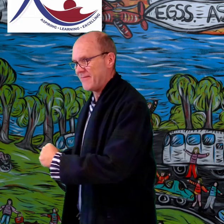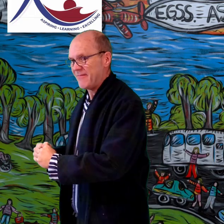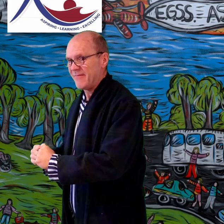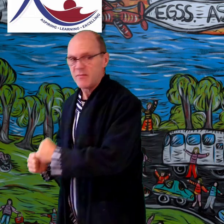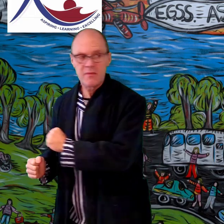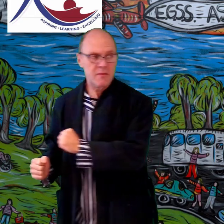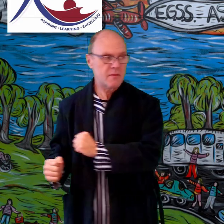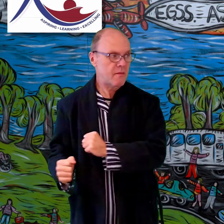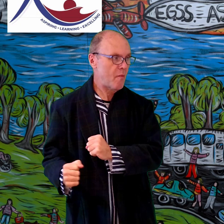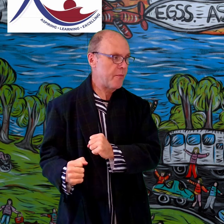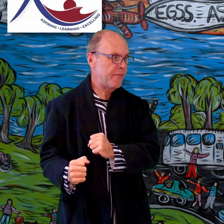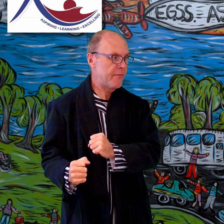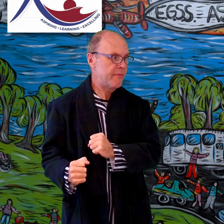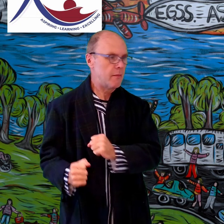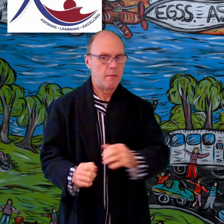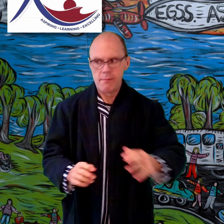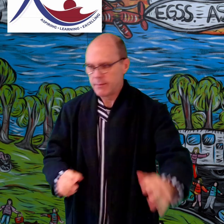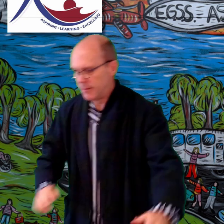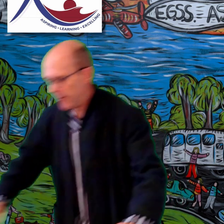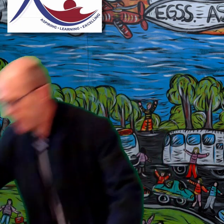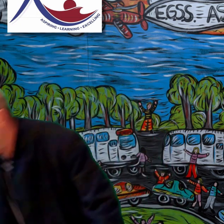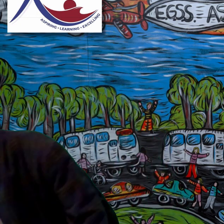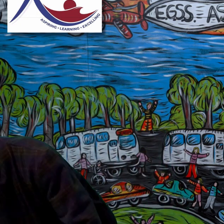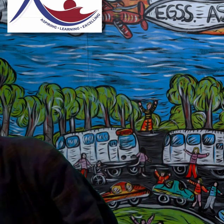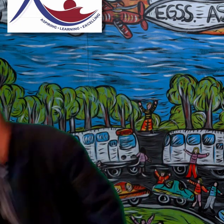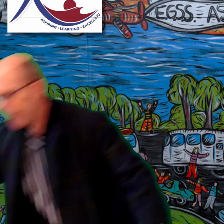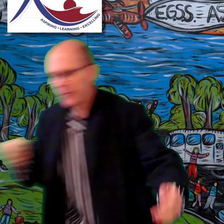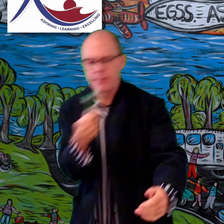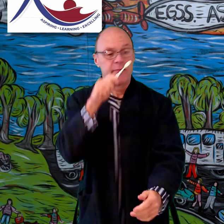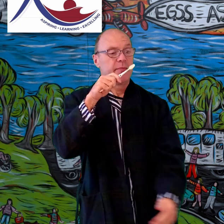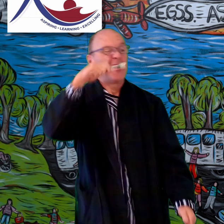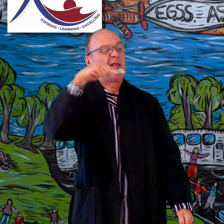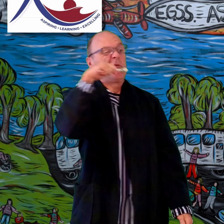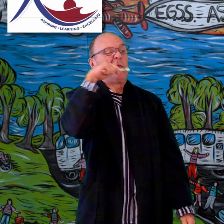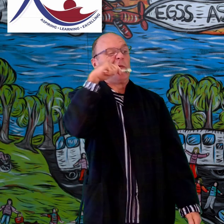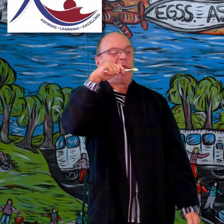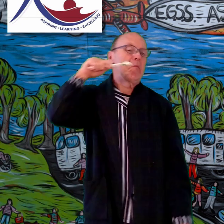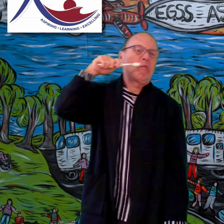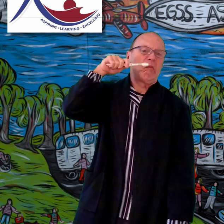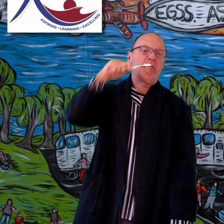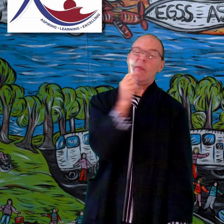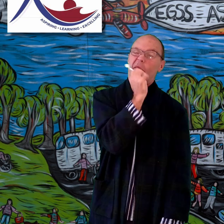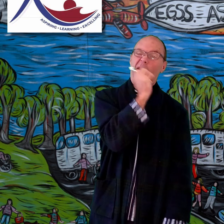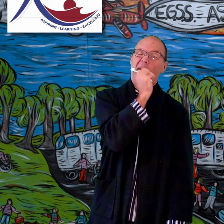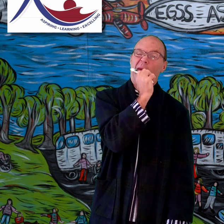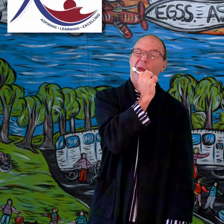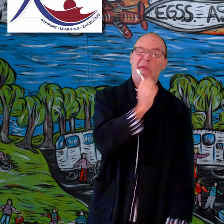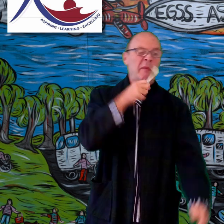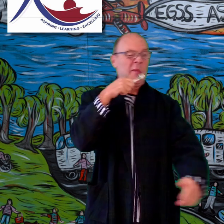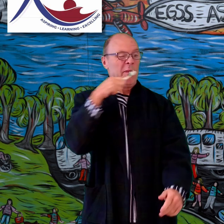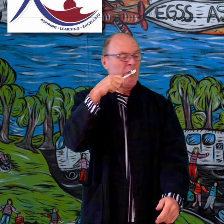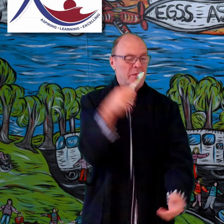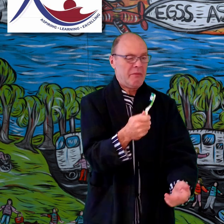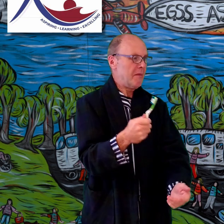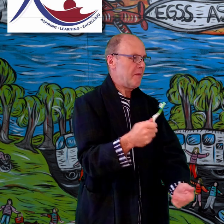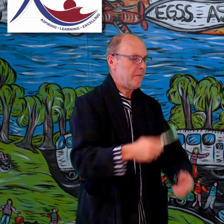wait, you have to brush your teeth. Yep, give those teeth a good brush. Okay, now